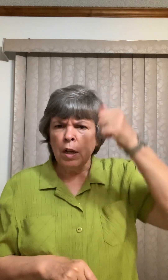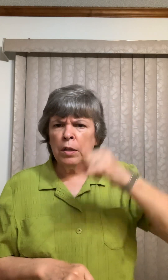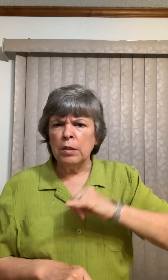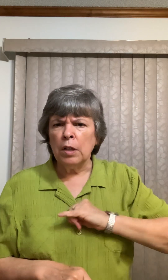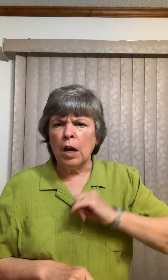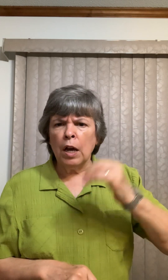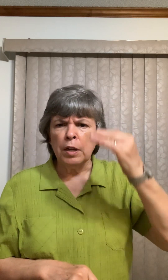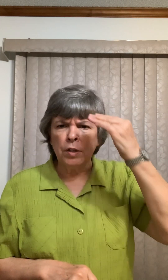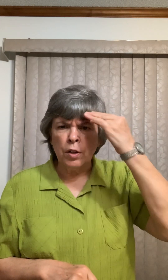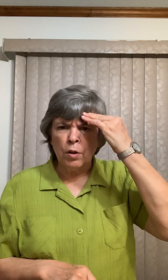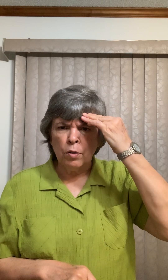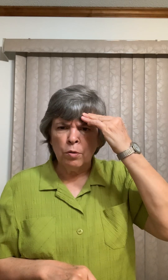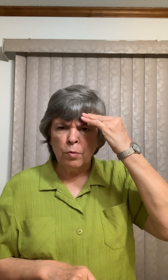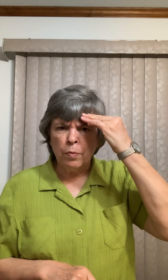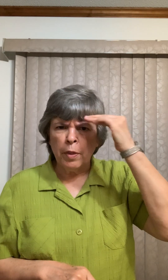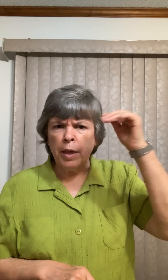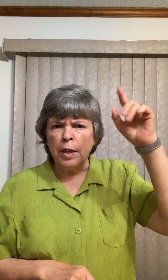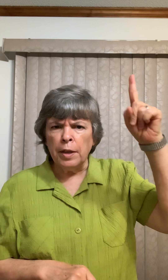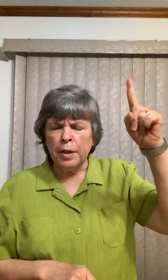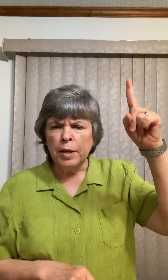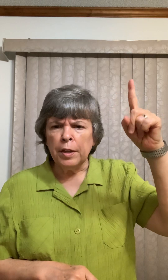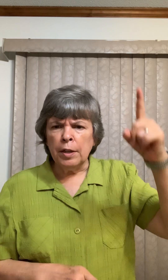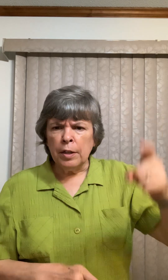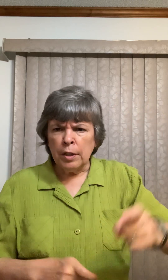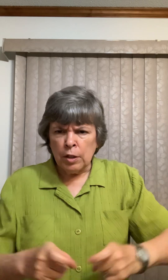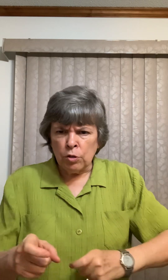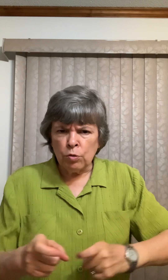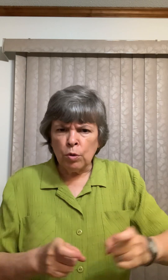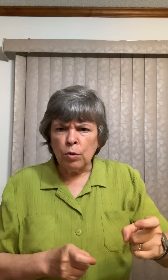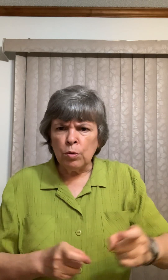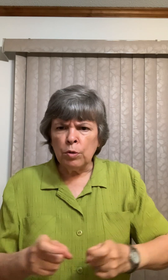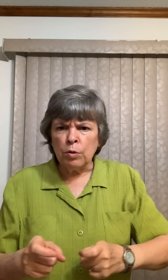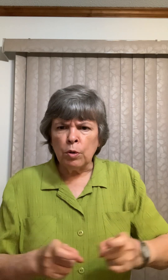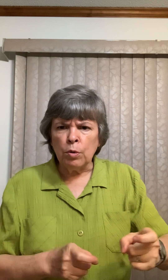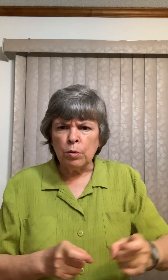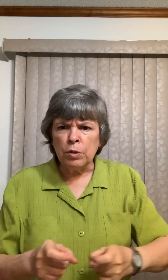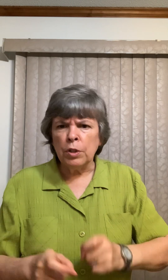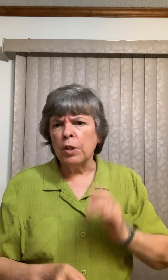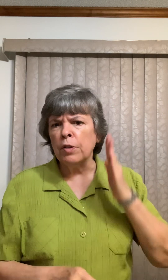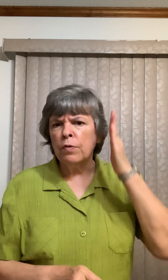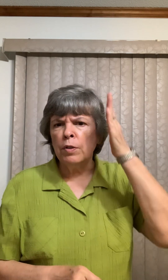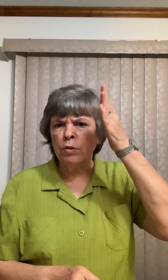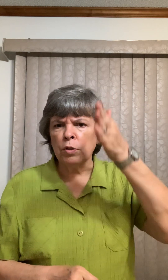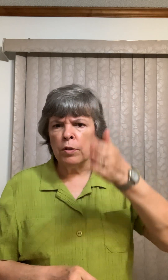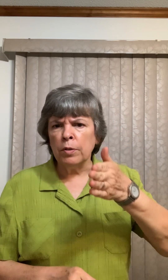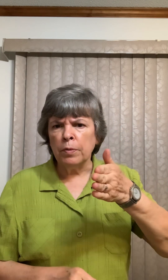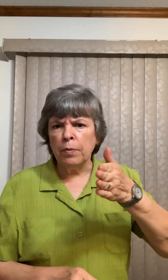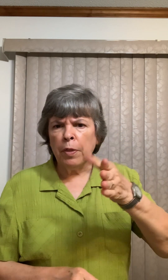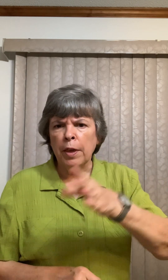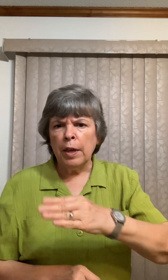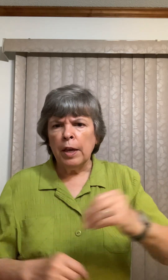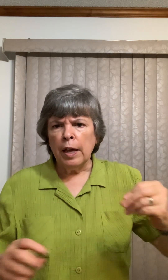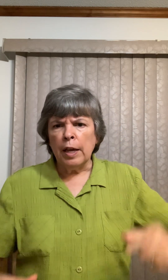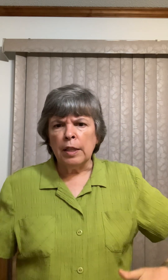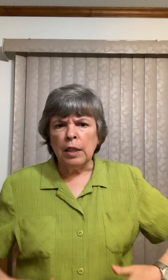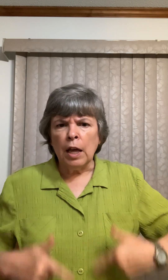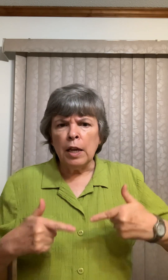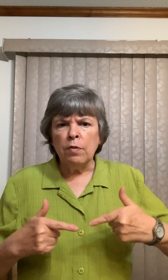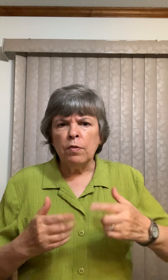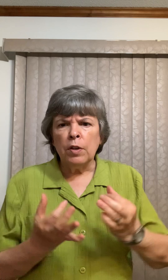Because I know he controls or holds the future. And life